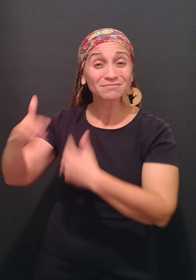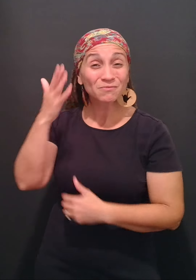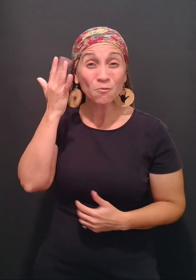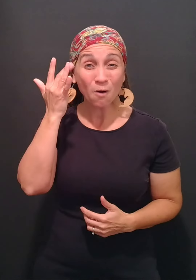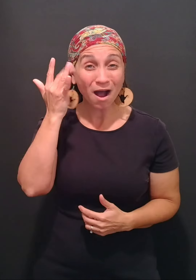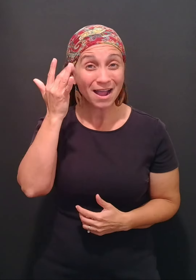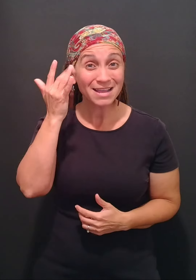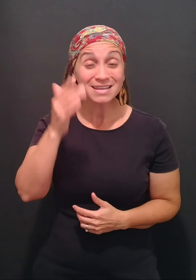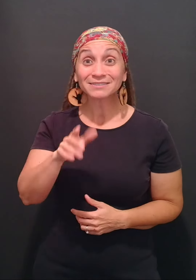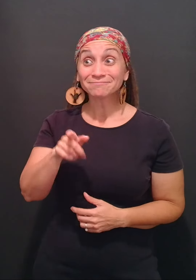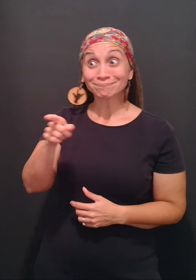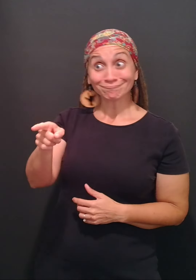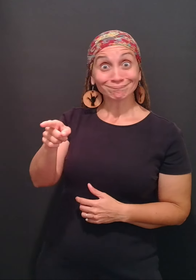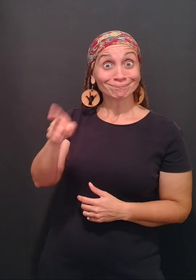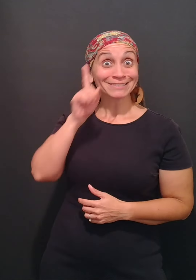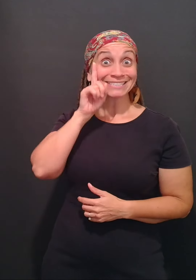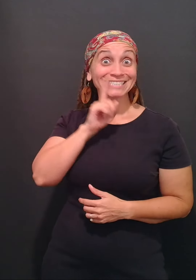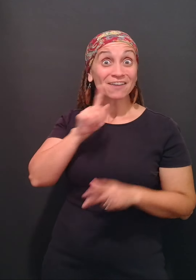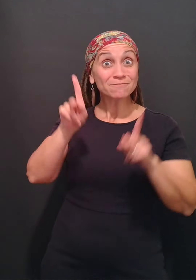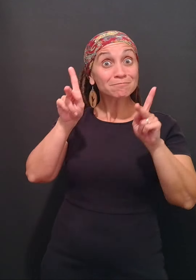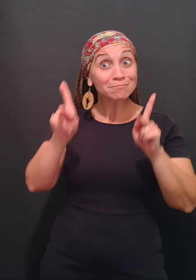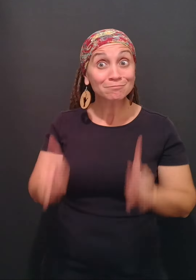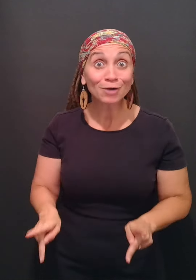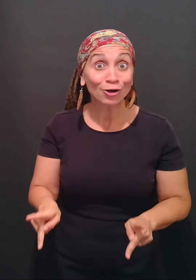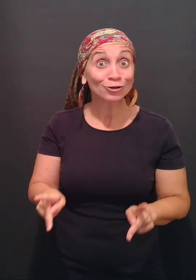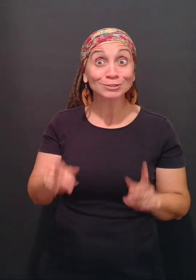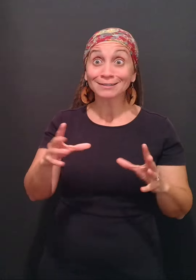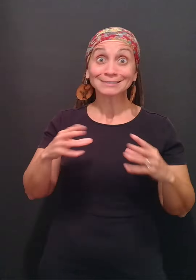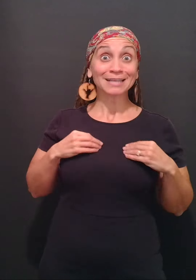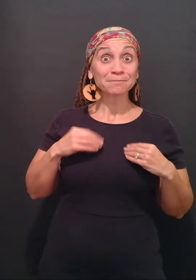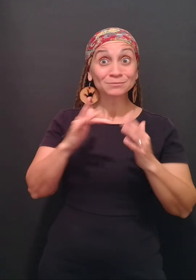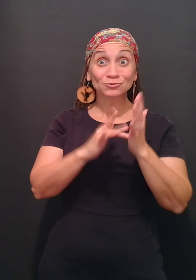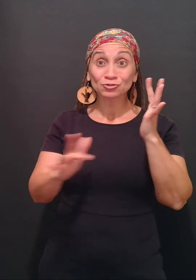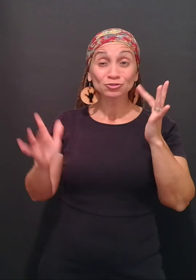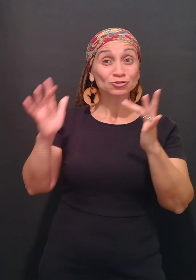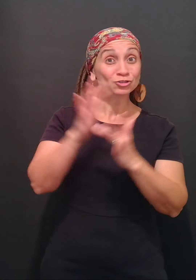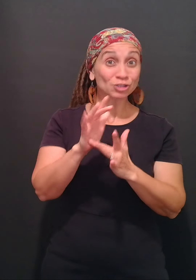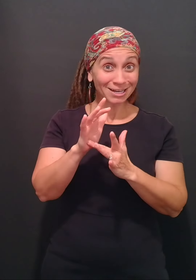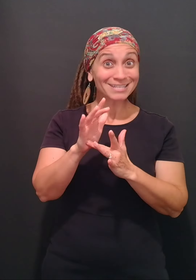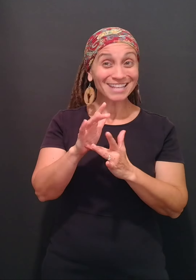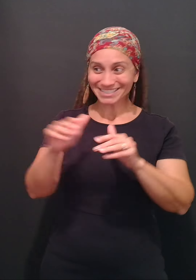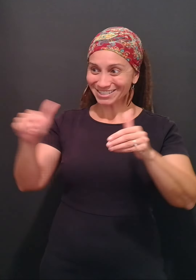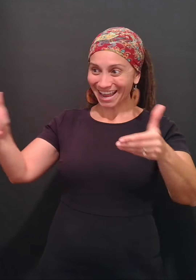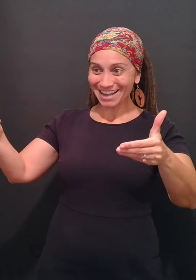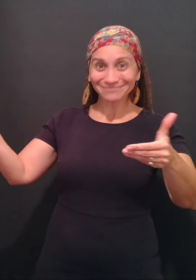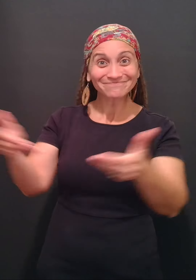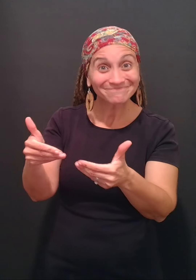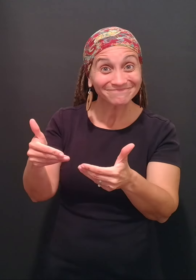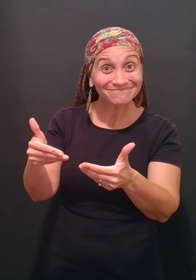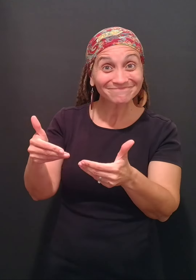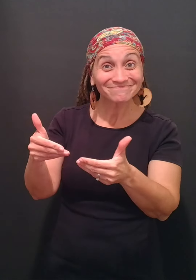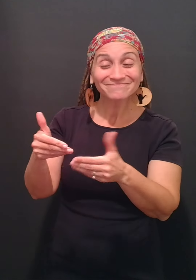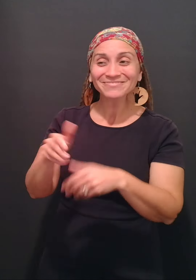deaf church and fellowship. When a deaf person accepts Jesus, you can introduce them